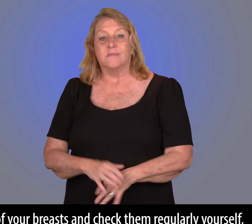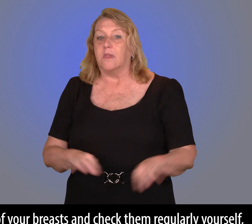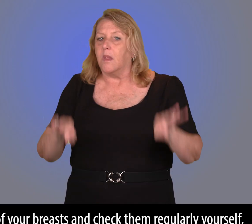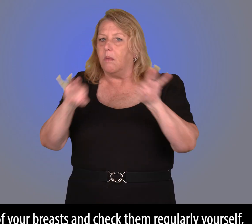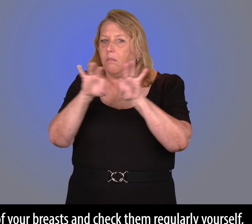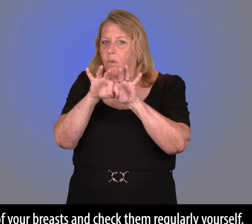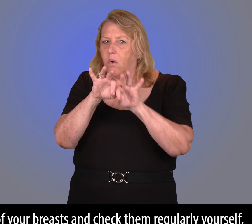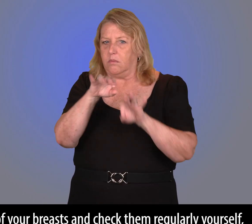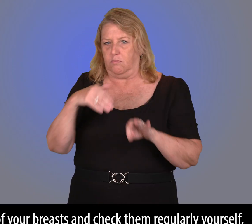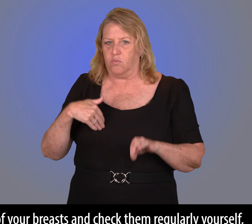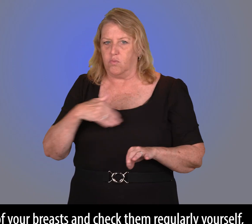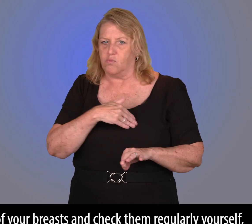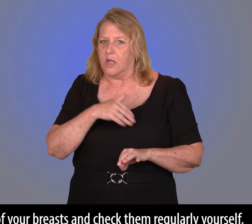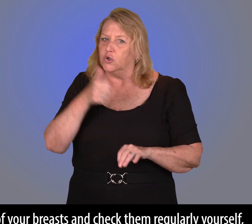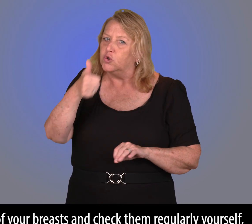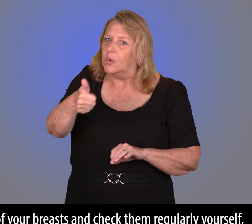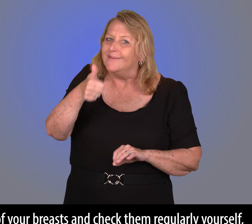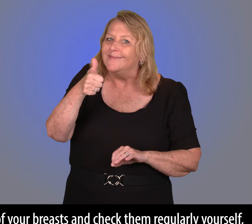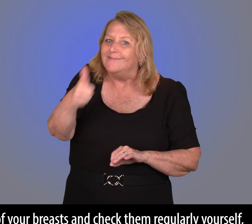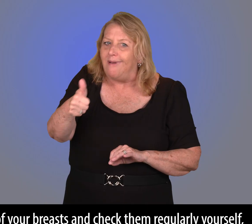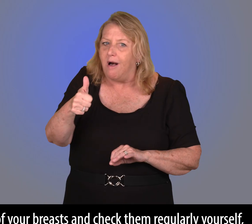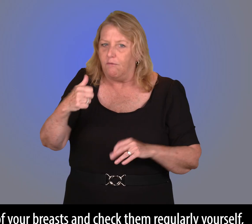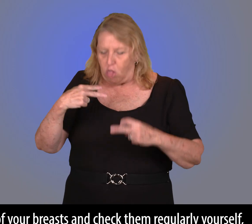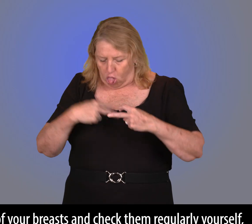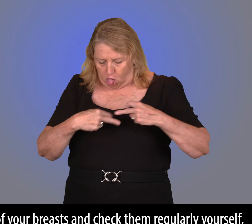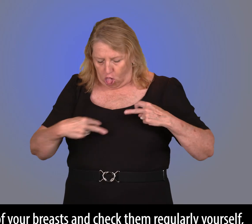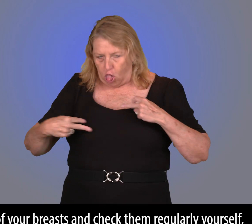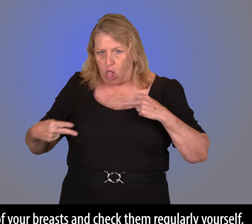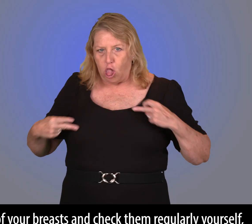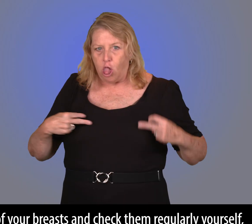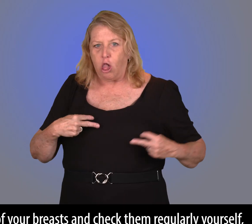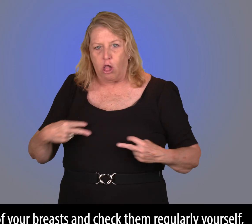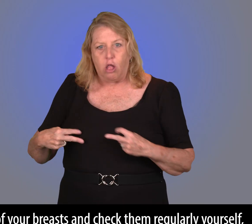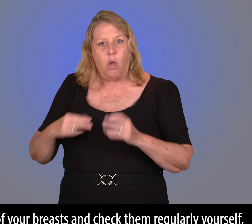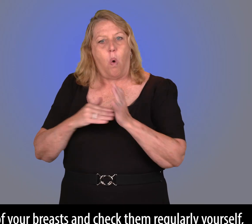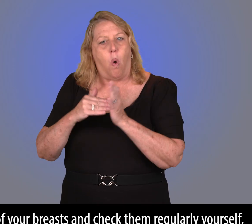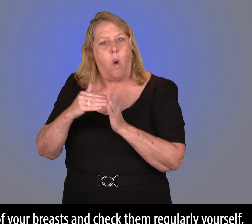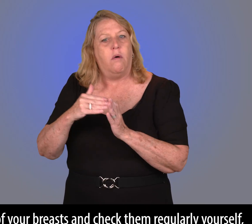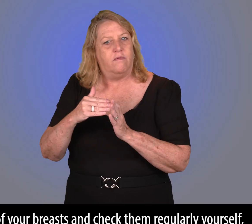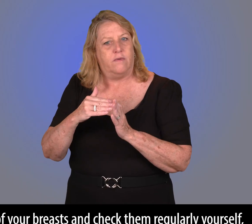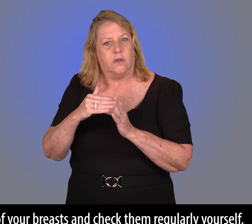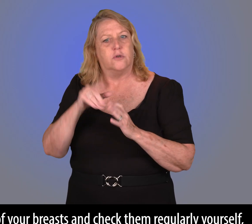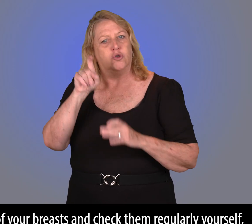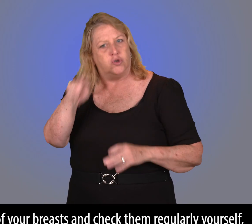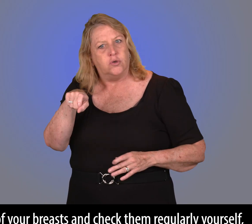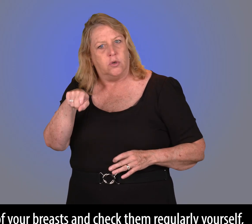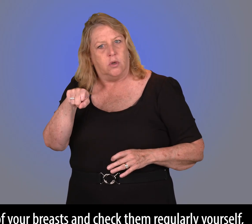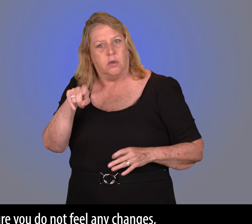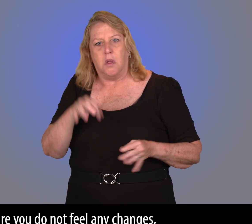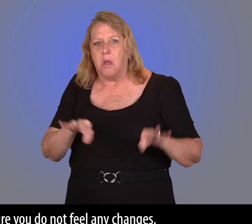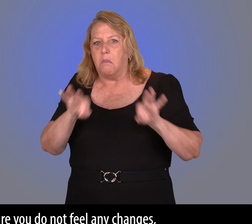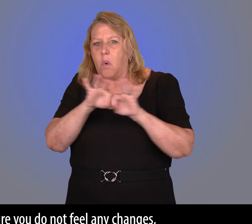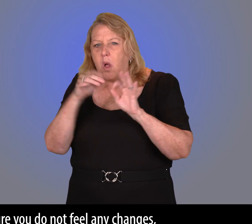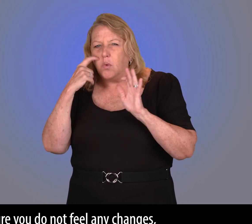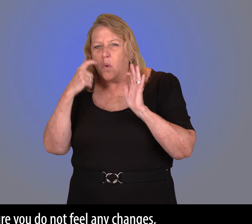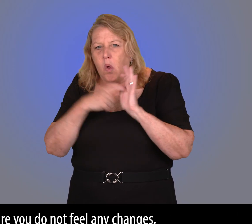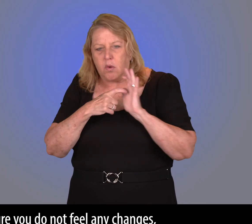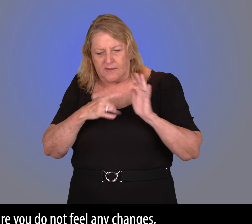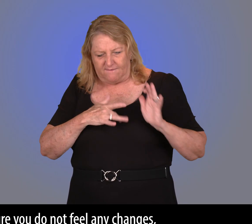It is important to be aware of your breasts and check them regularly yourself to make sure you do not feel any